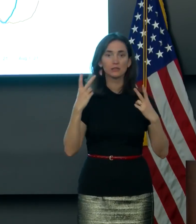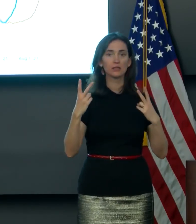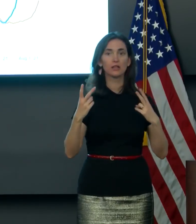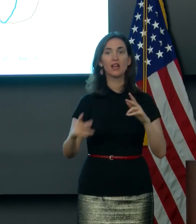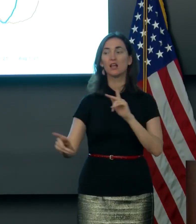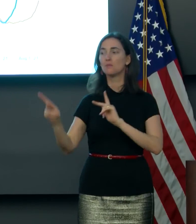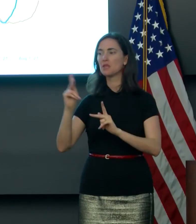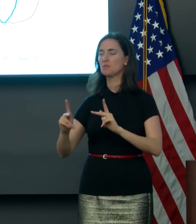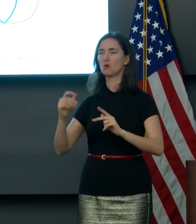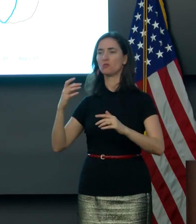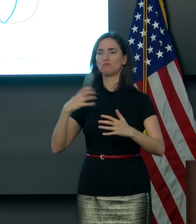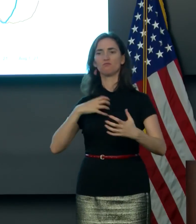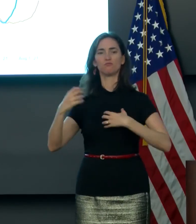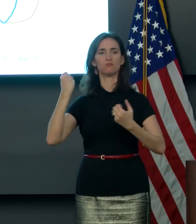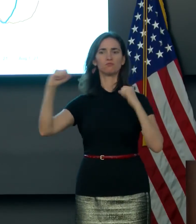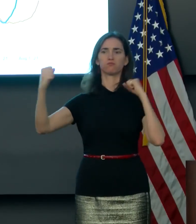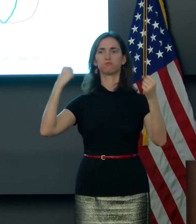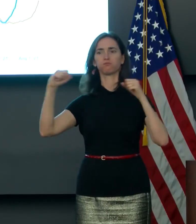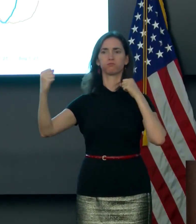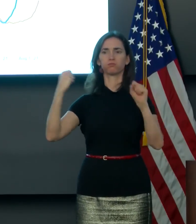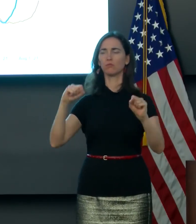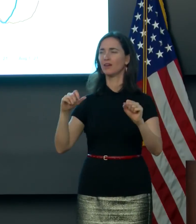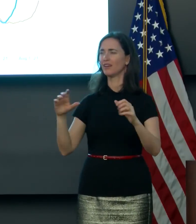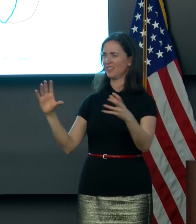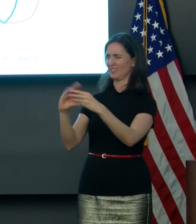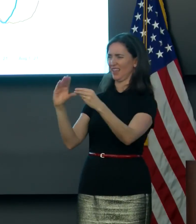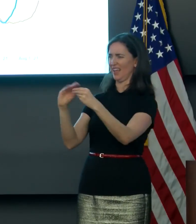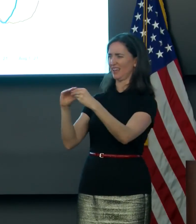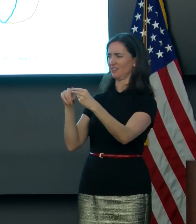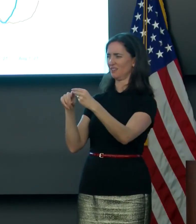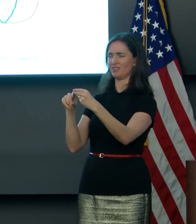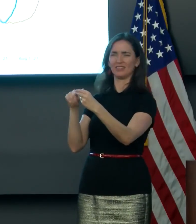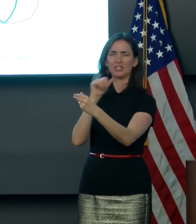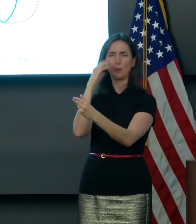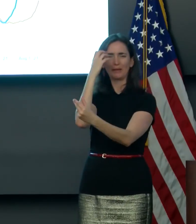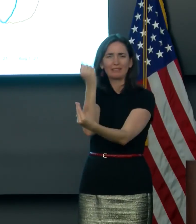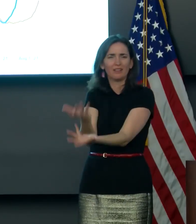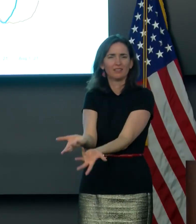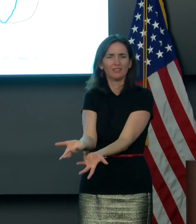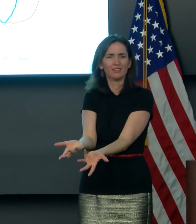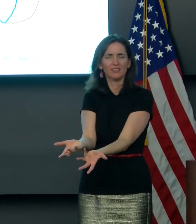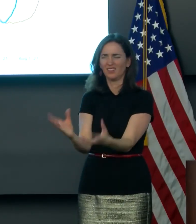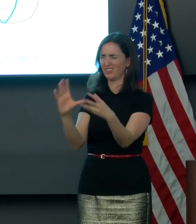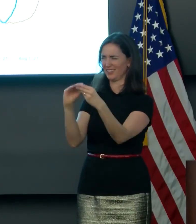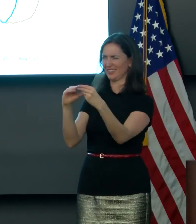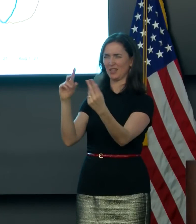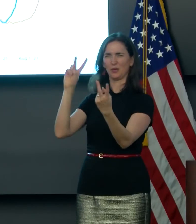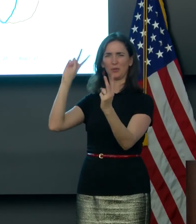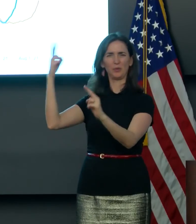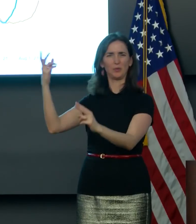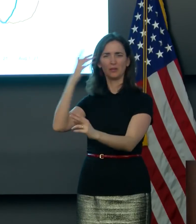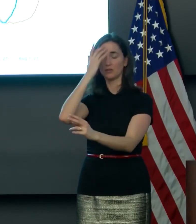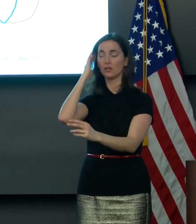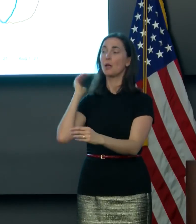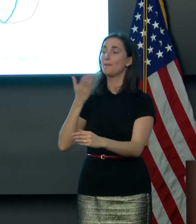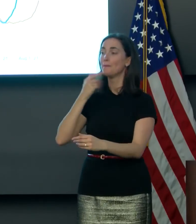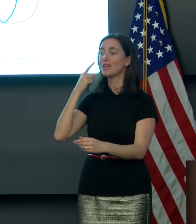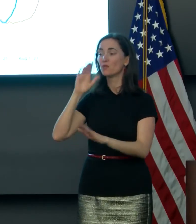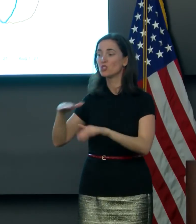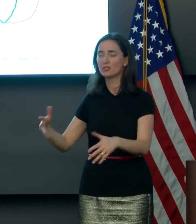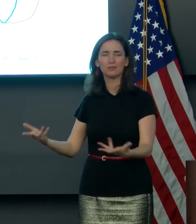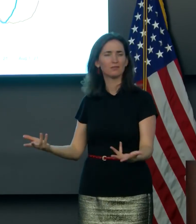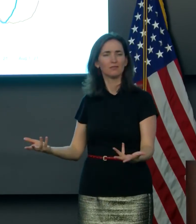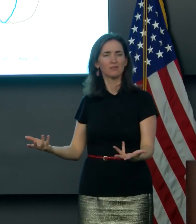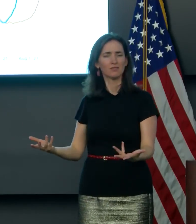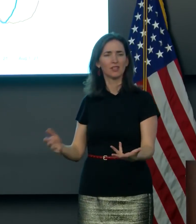who are most animated, at least, they just don't make sense. They're not in our children's best interest.